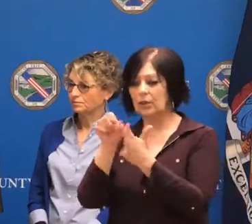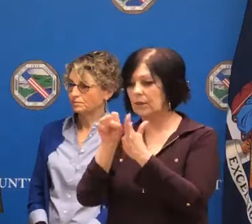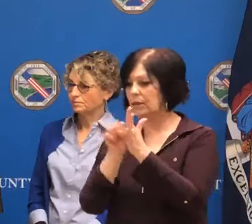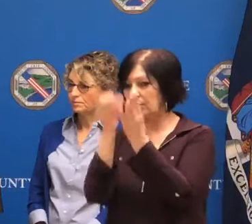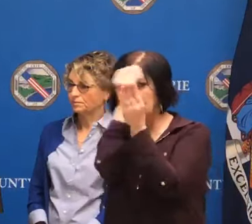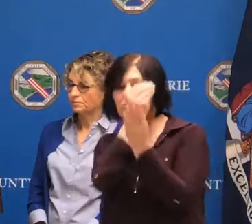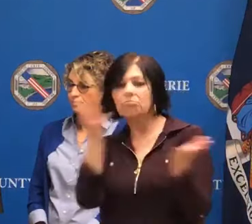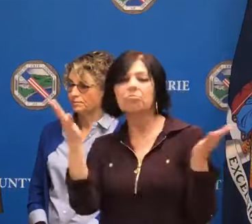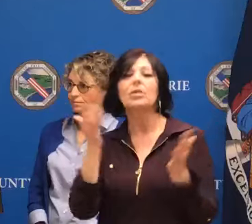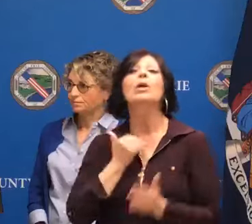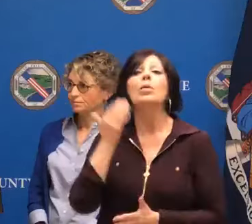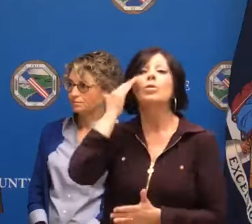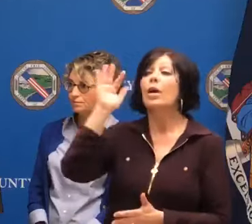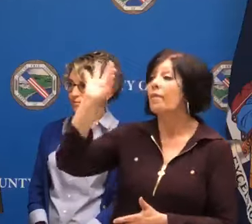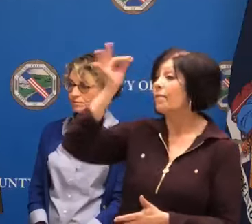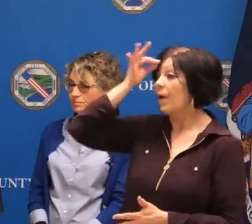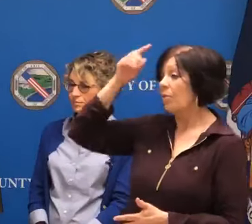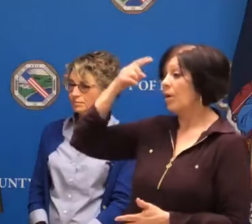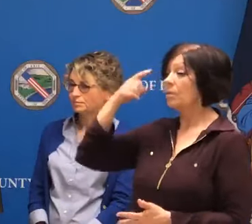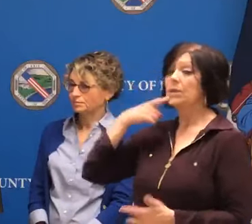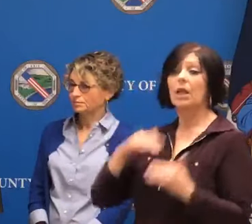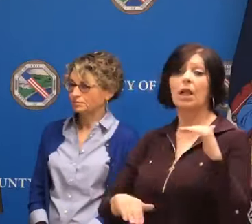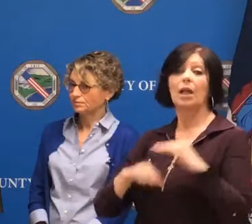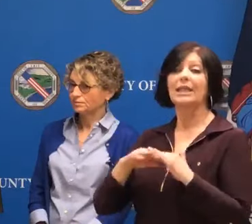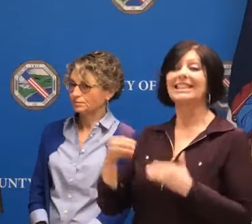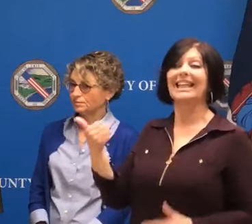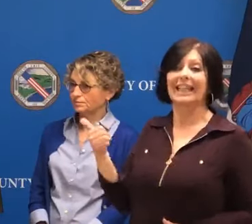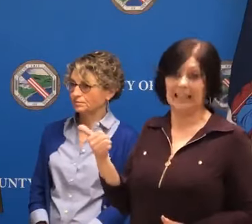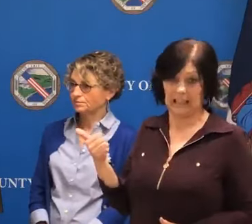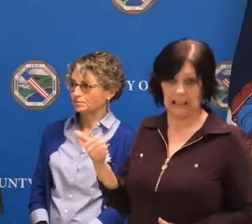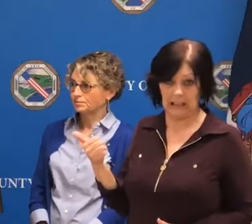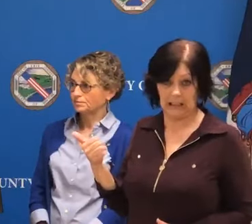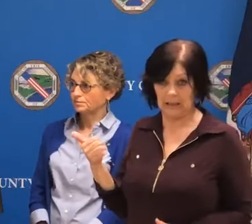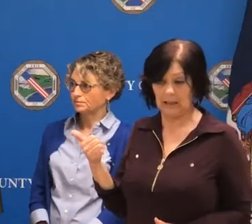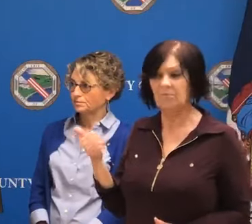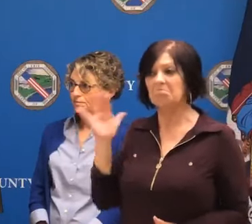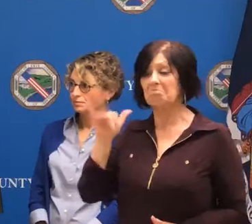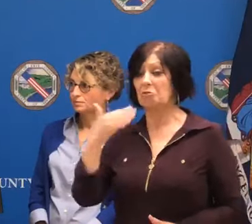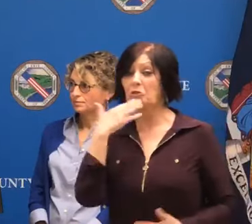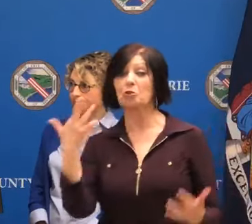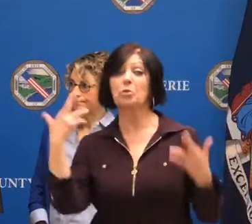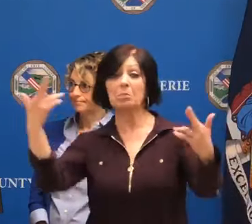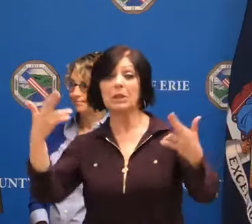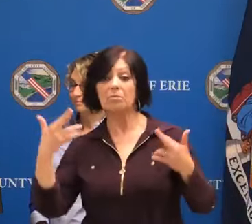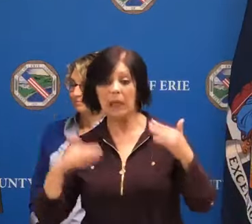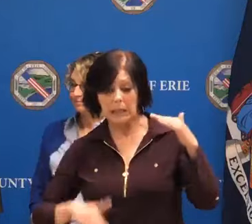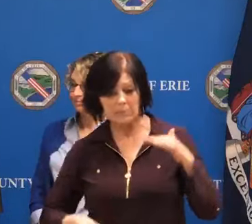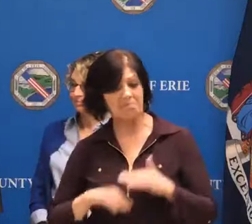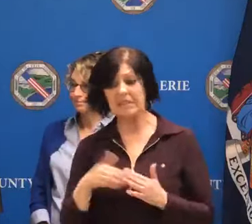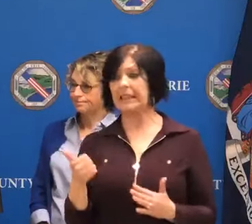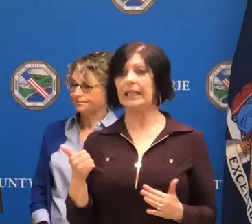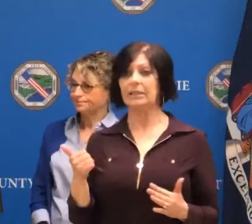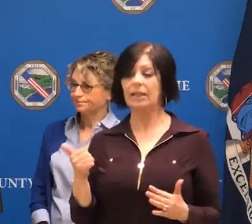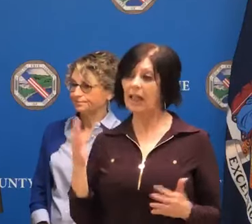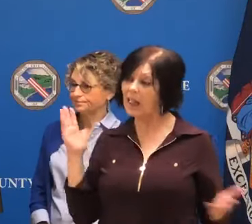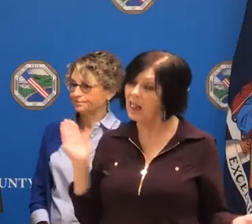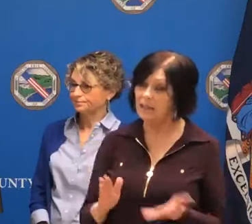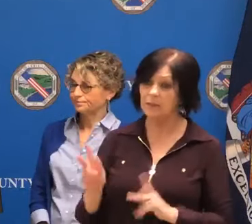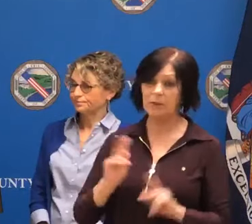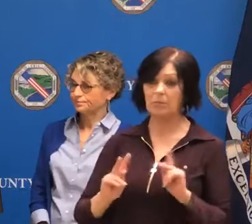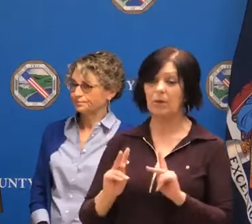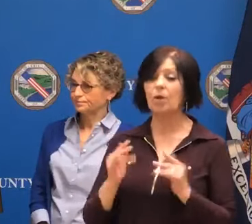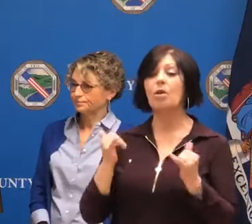And as we know, the federal government is recommending no more than 10. We think that's a good recommendation as well. Right now, the